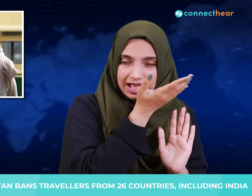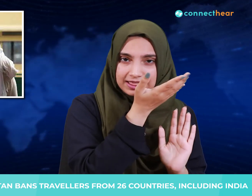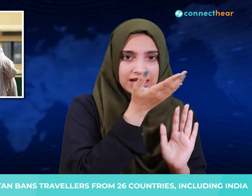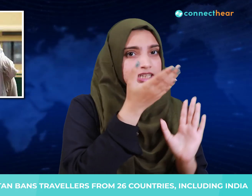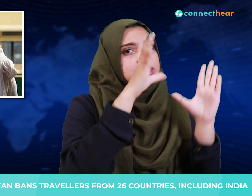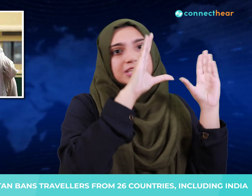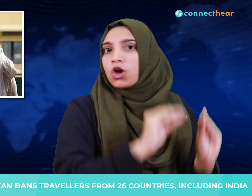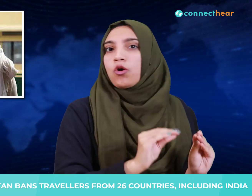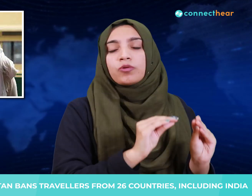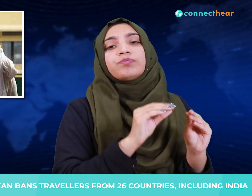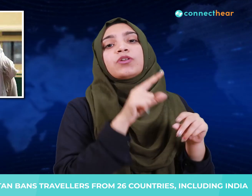Pakistan from abroad.